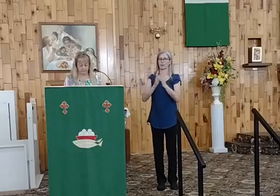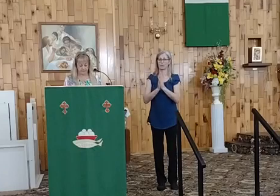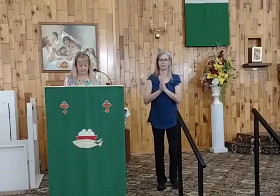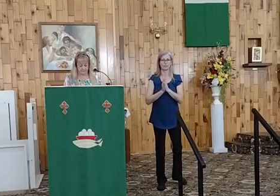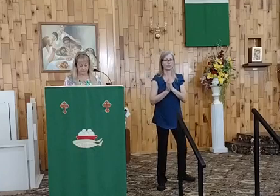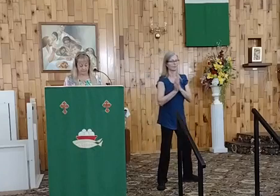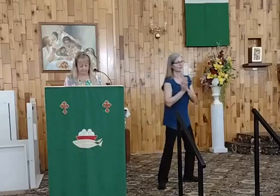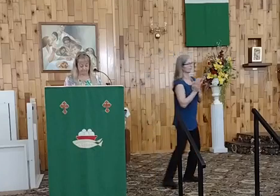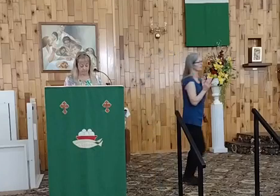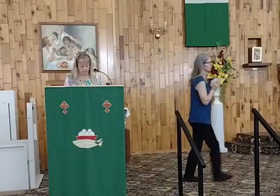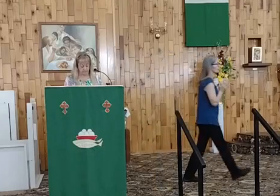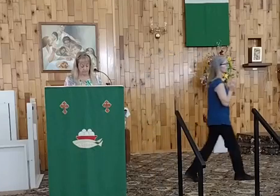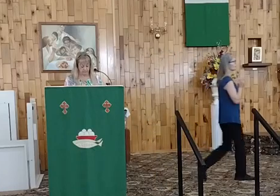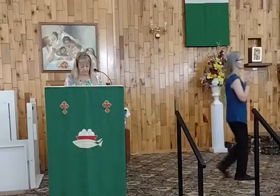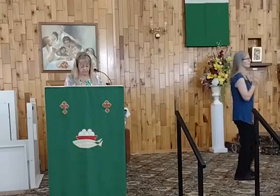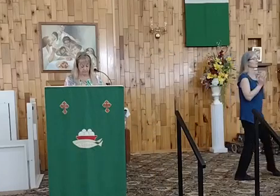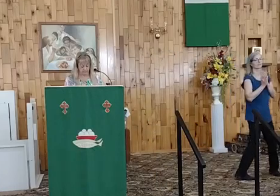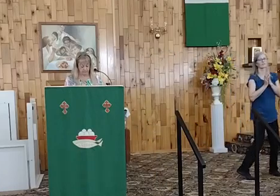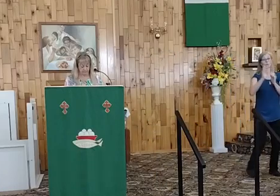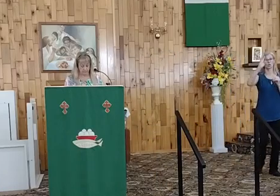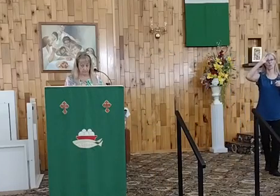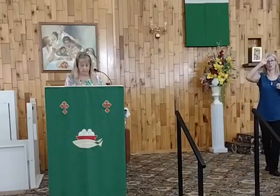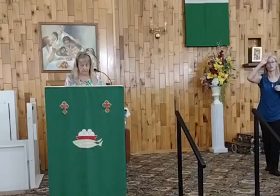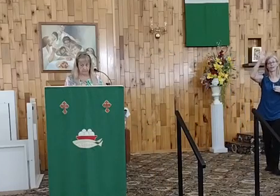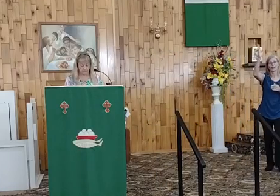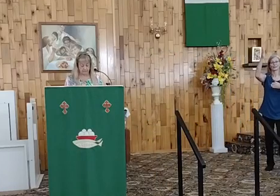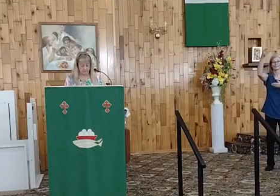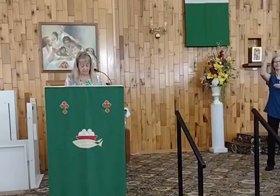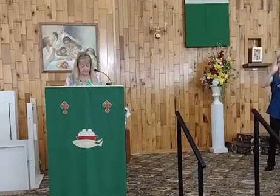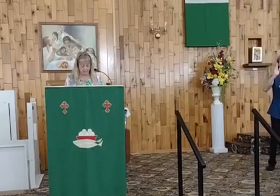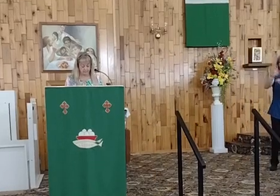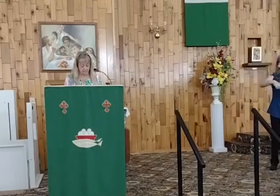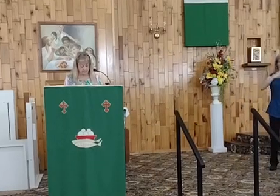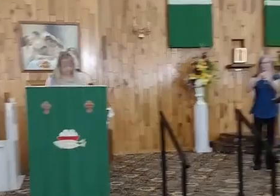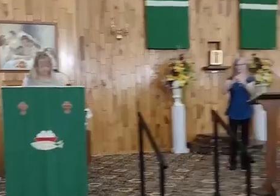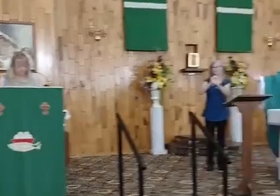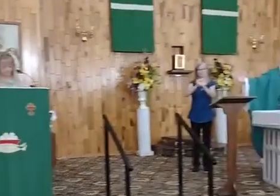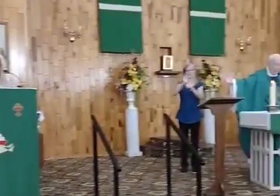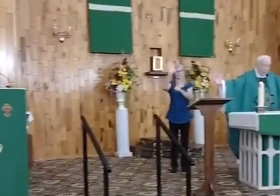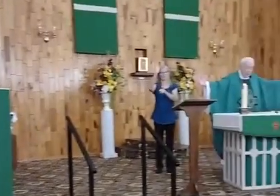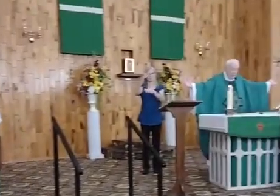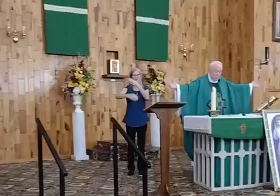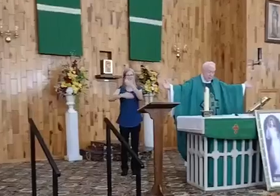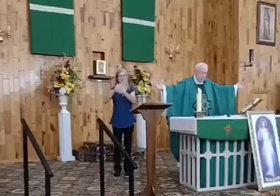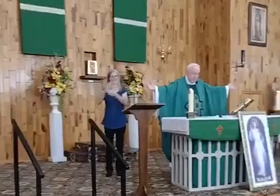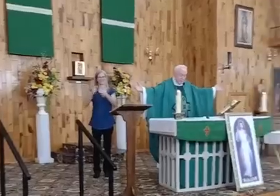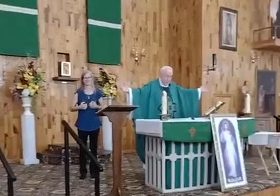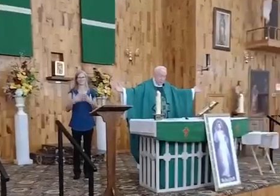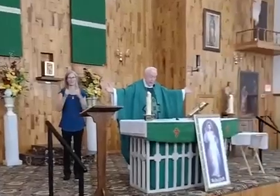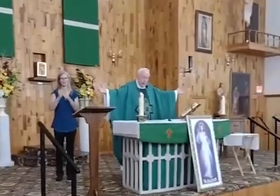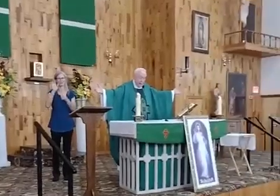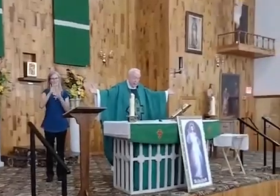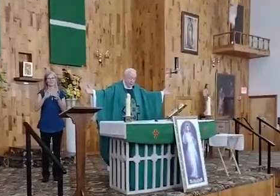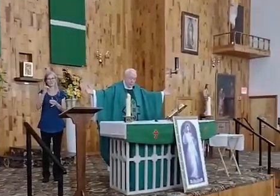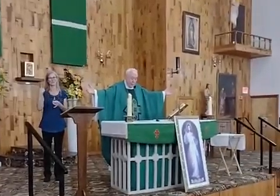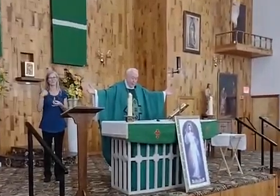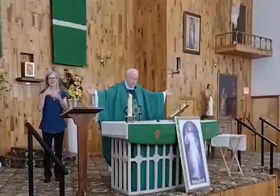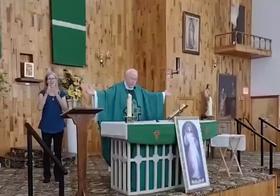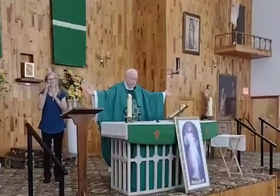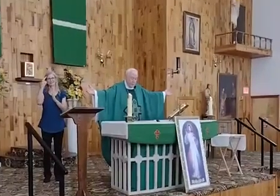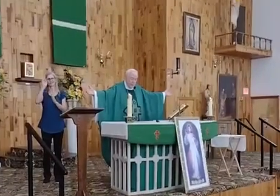prayer. Creator God, the universe is the work of your hands. Inspired by your Spirit, we ask for